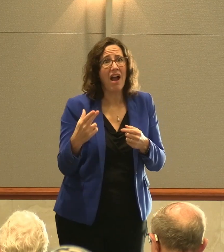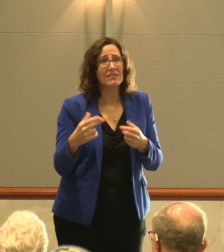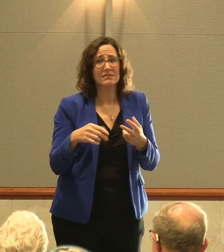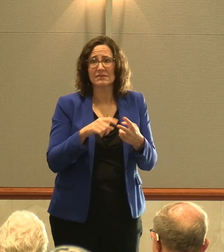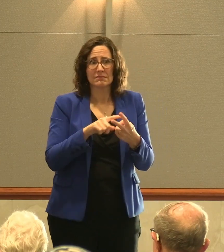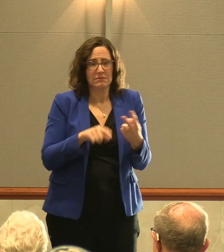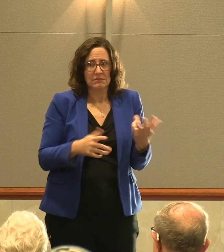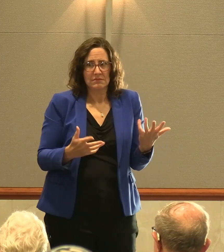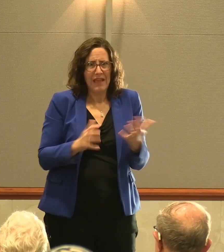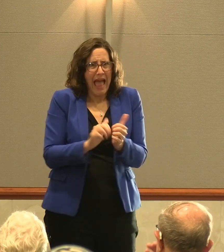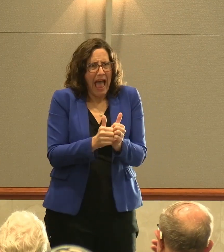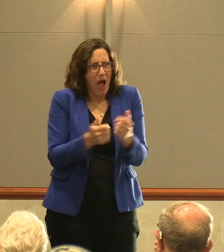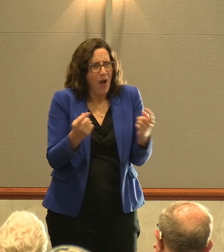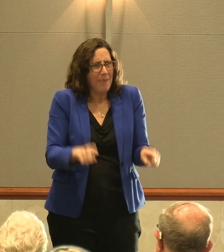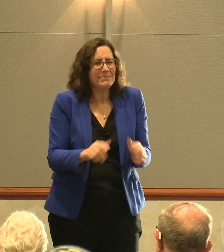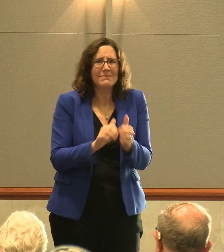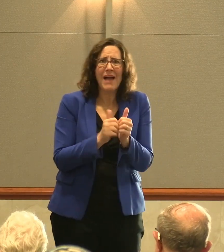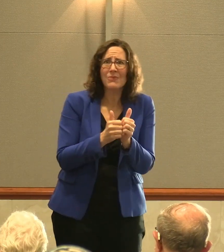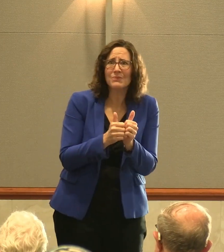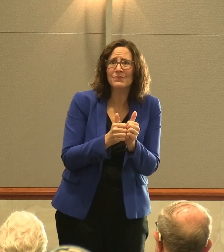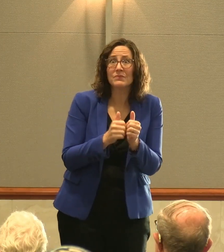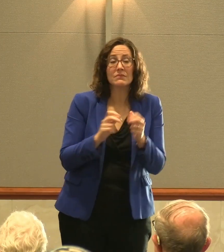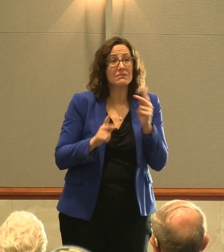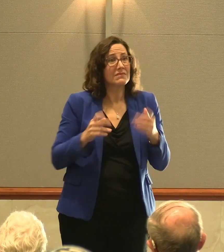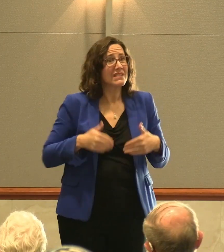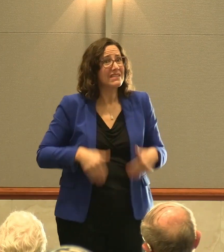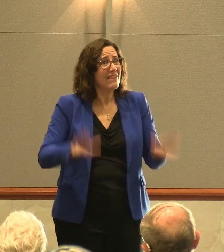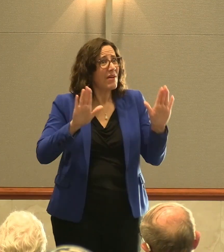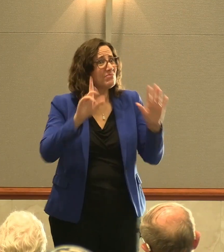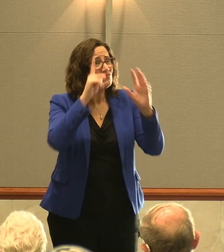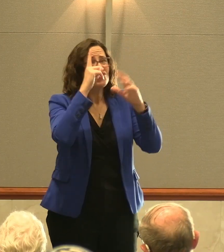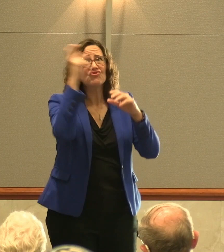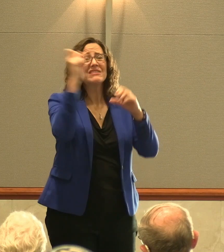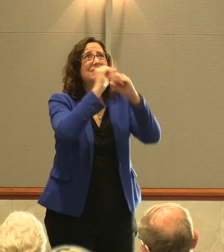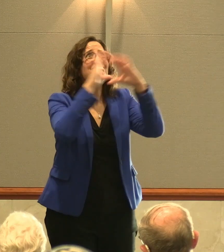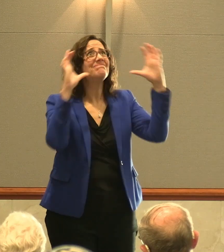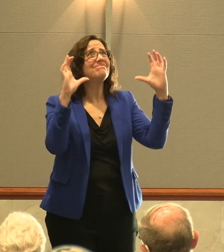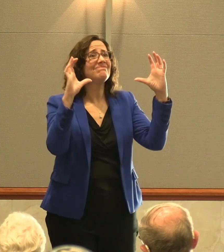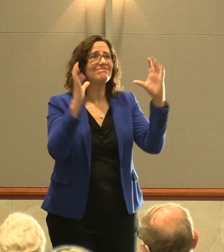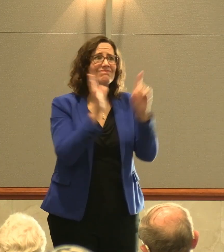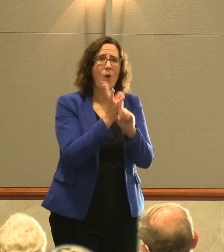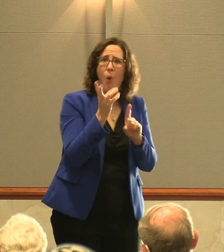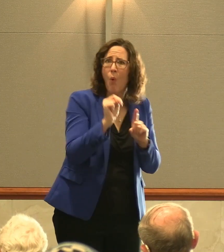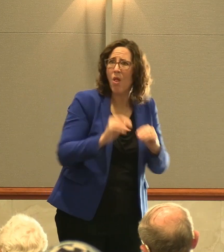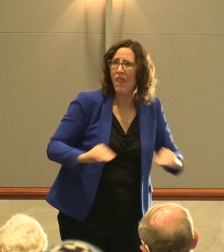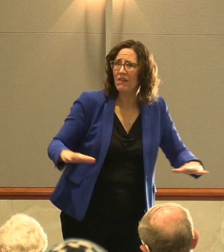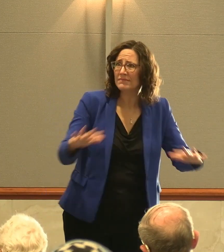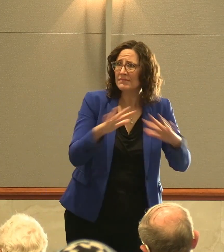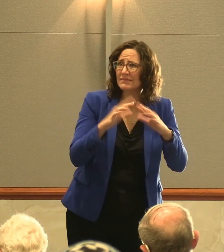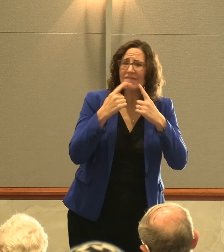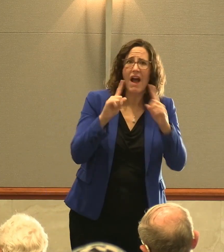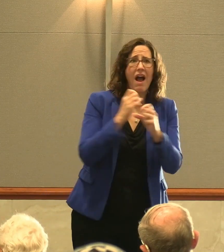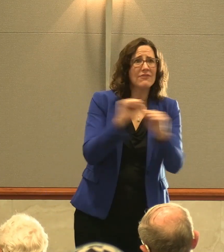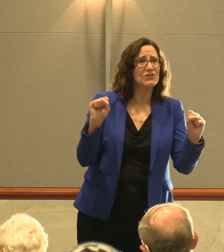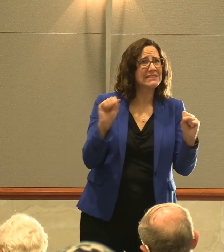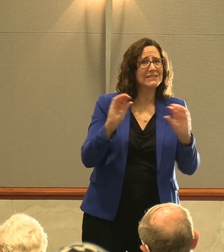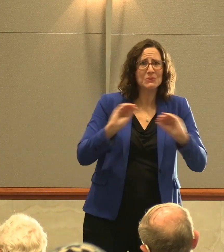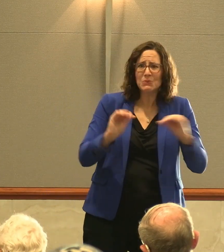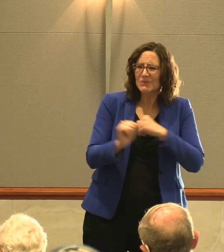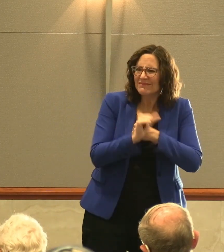happened? How could the people have given up on this dream of inhabiting their own land where they would be free of the dangers